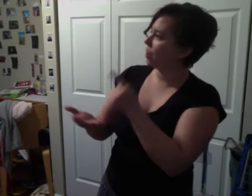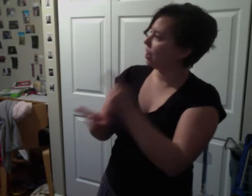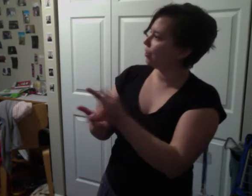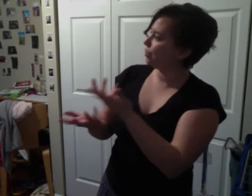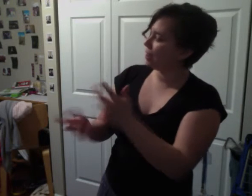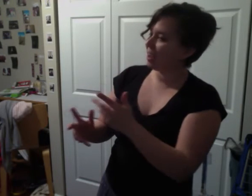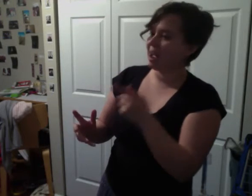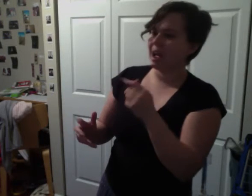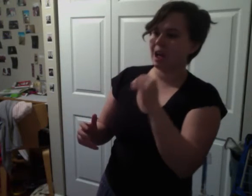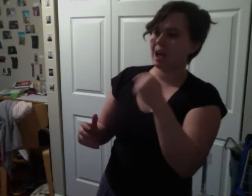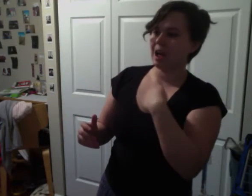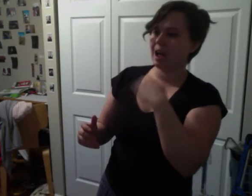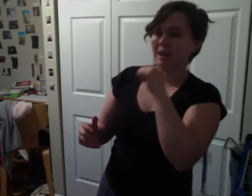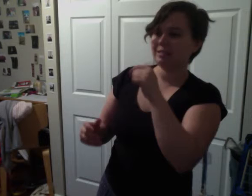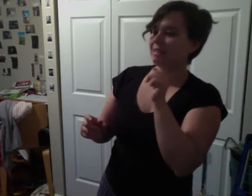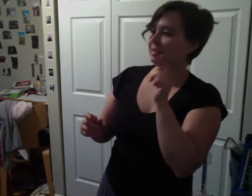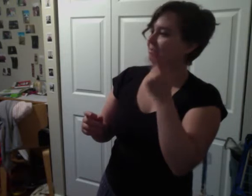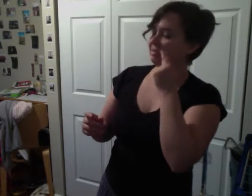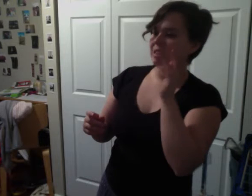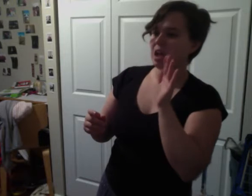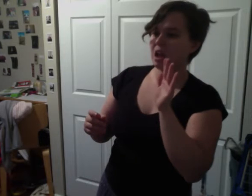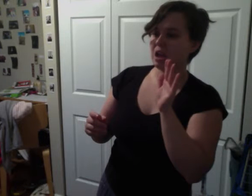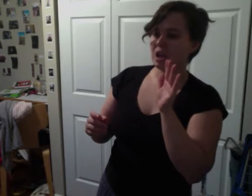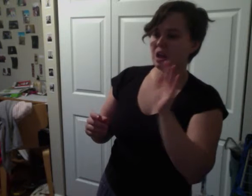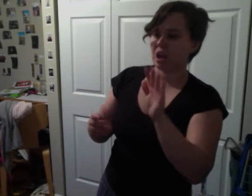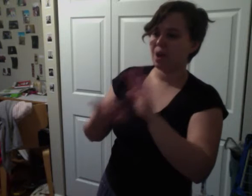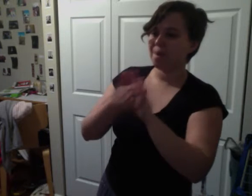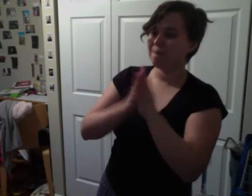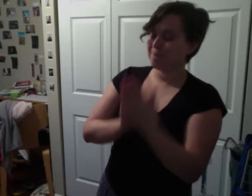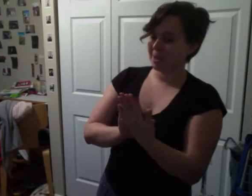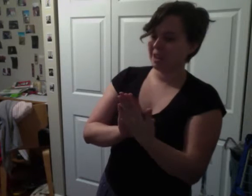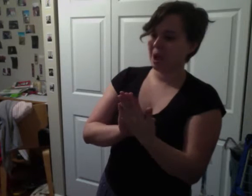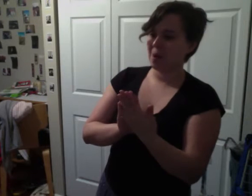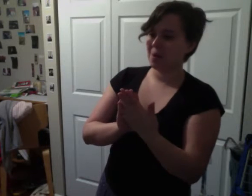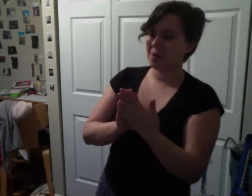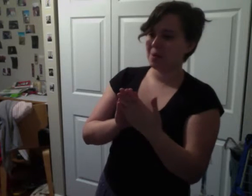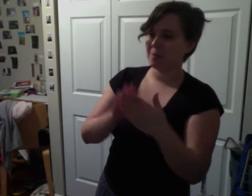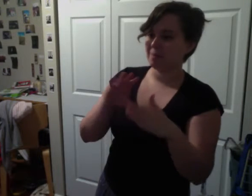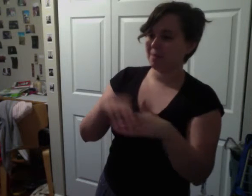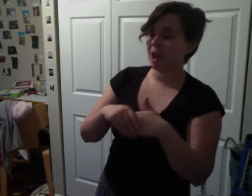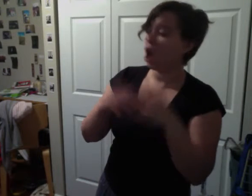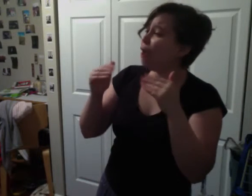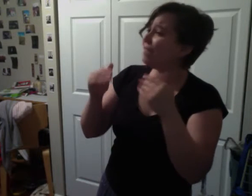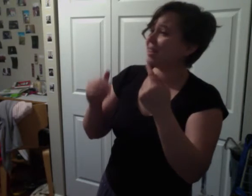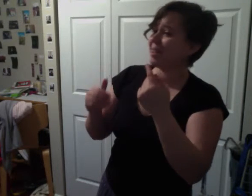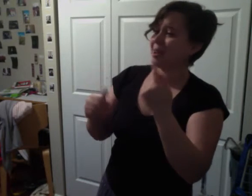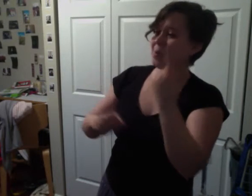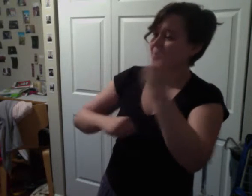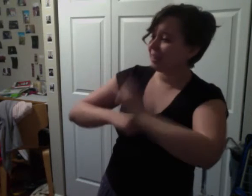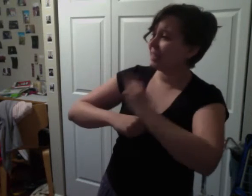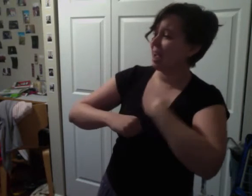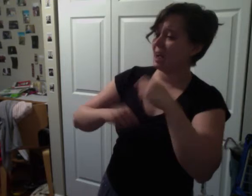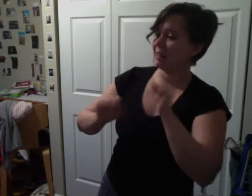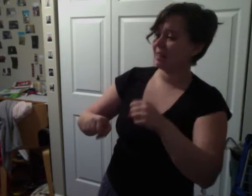to experience that with you. Just to hear you say those things and to be in my life in the manner that which you are is my